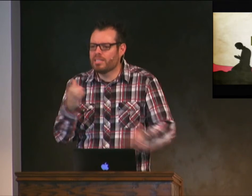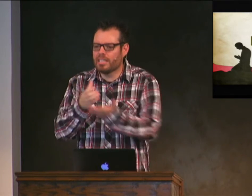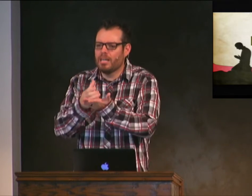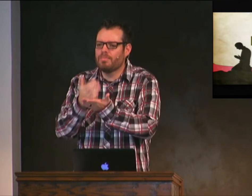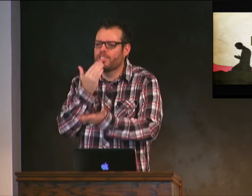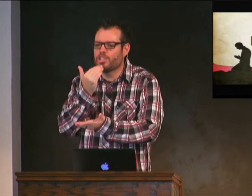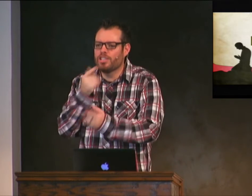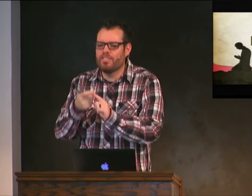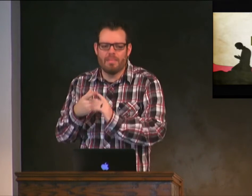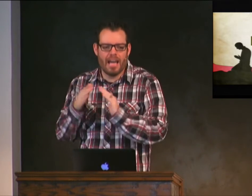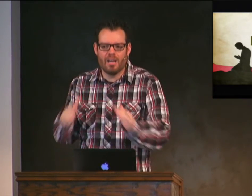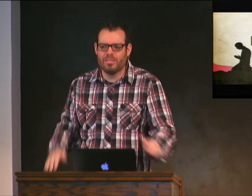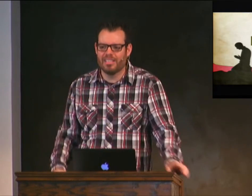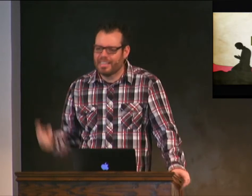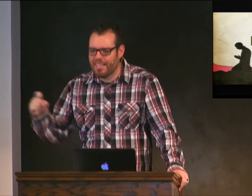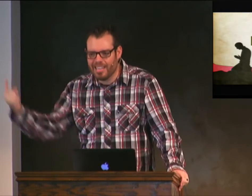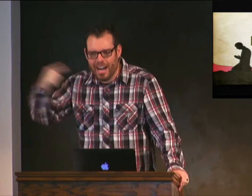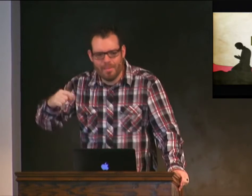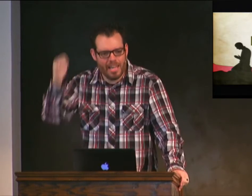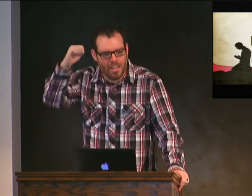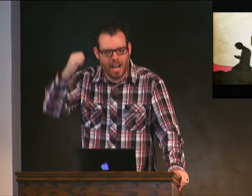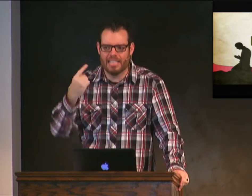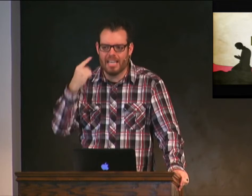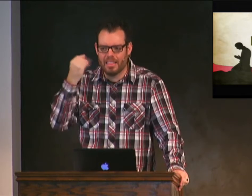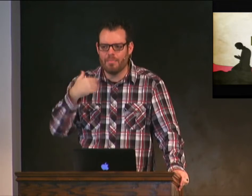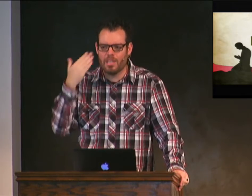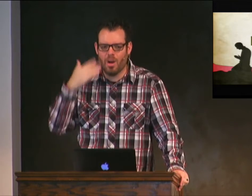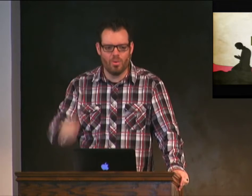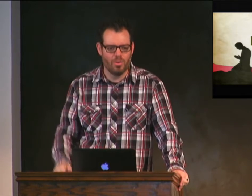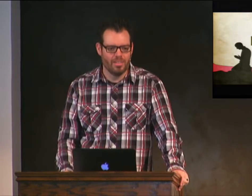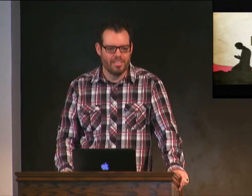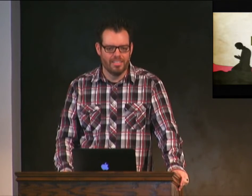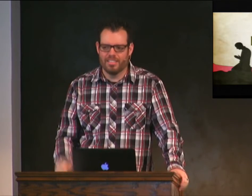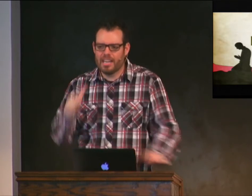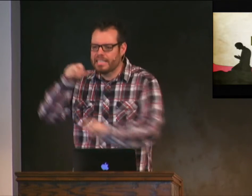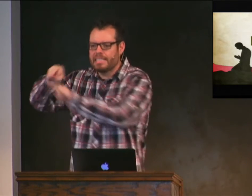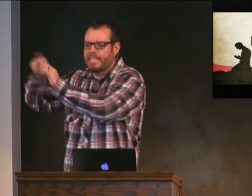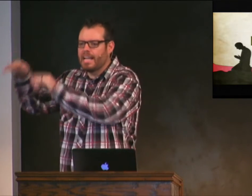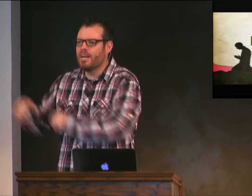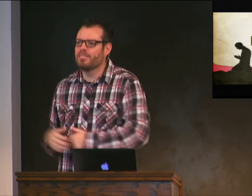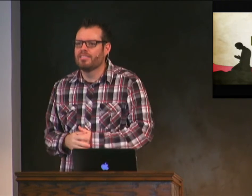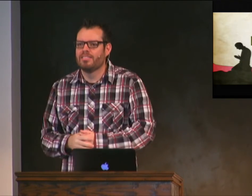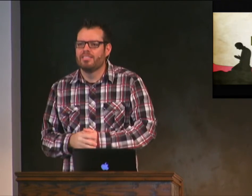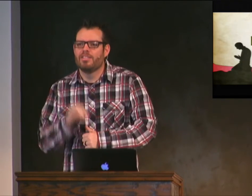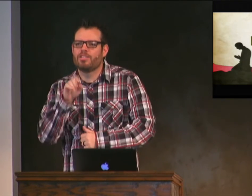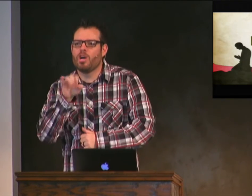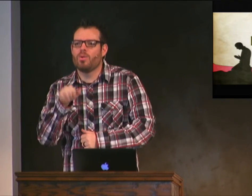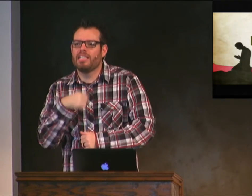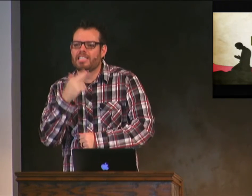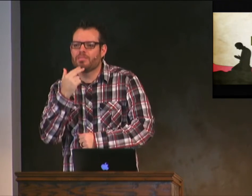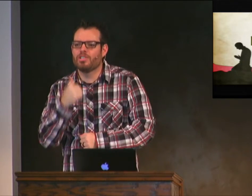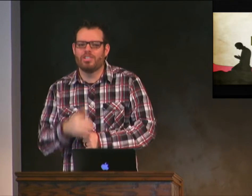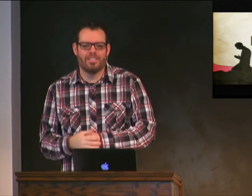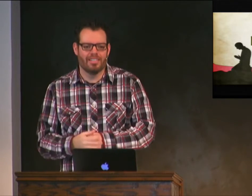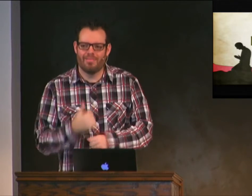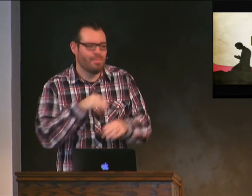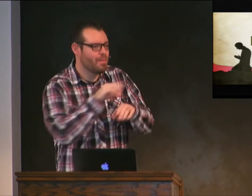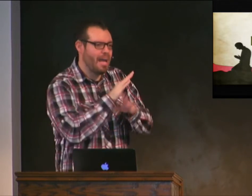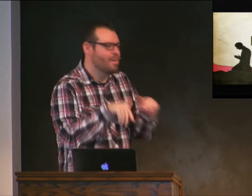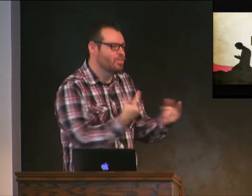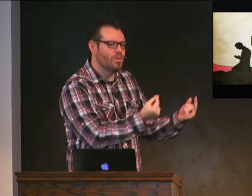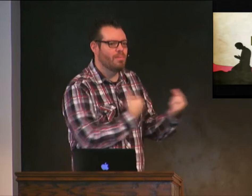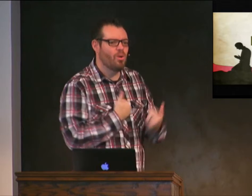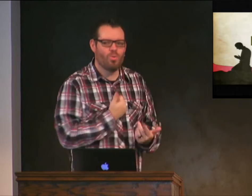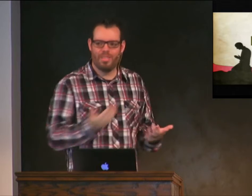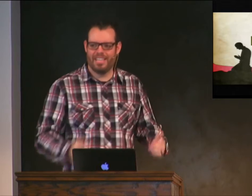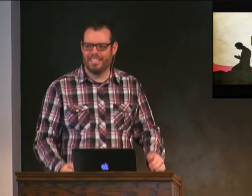If someone wants a cup of sugar from my house, they have to come and knock and let me know. They're not going to sit in the house. Joey, I need some sugar. I'm going to be